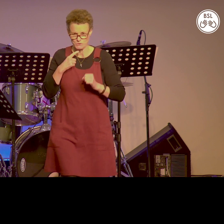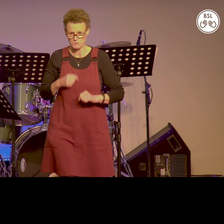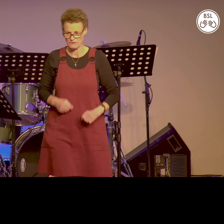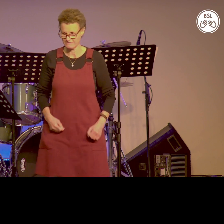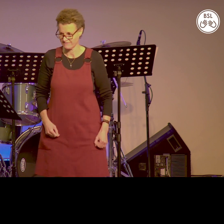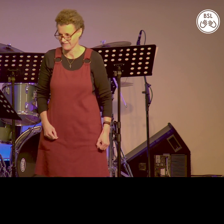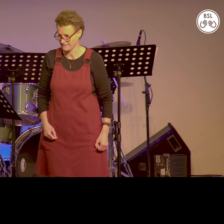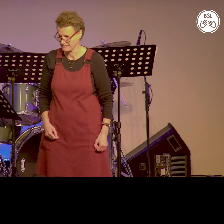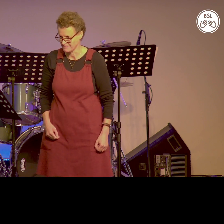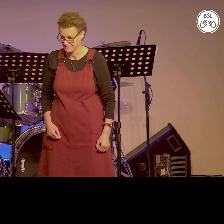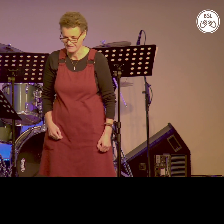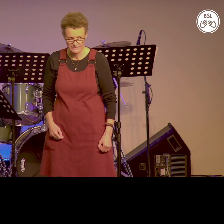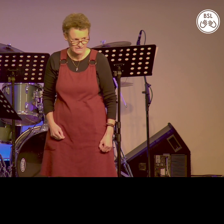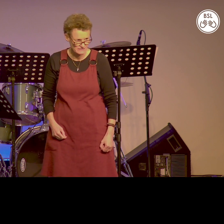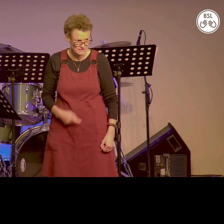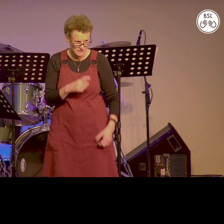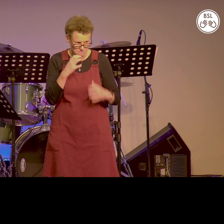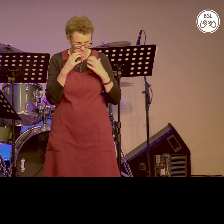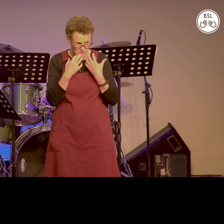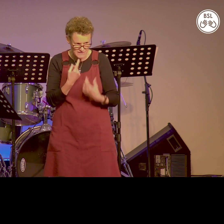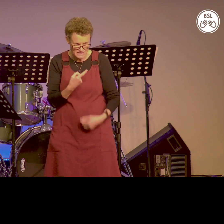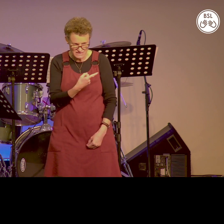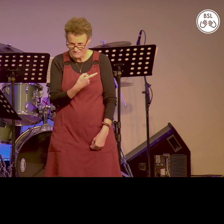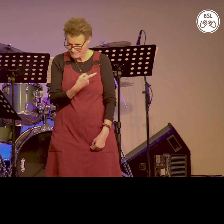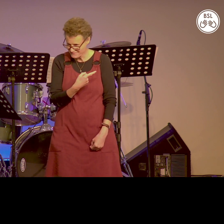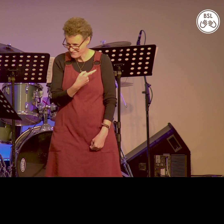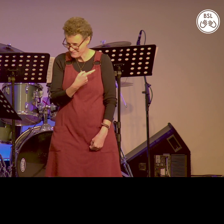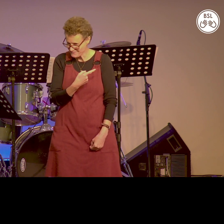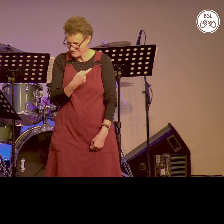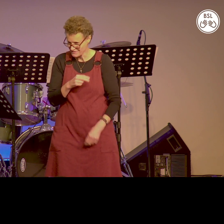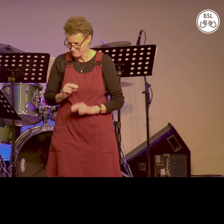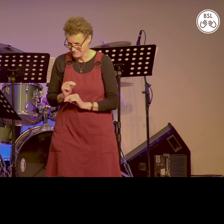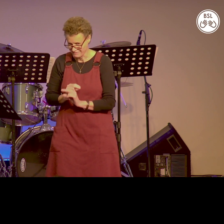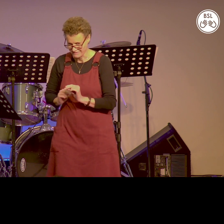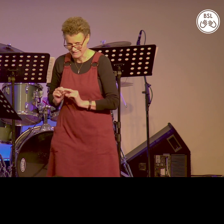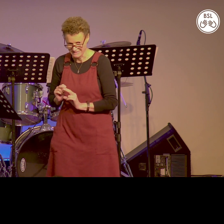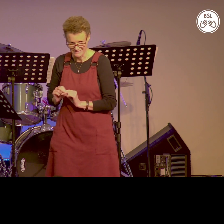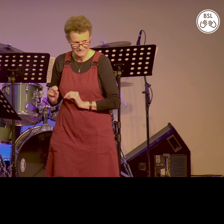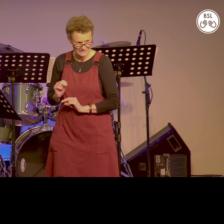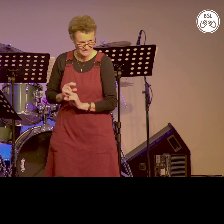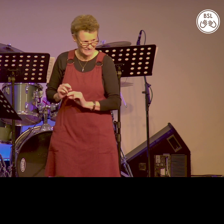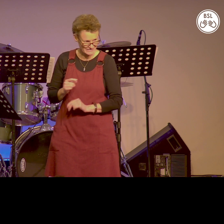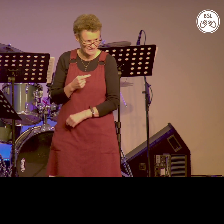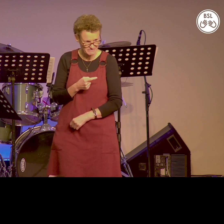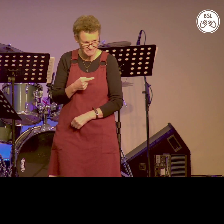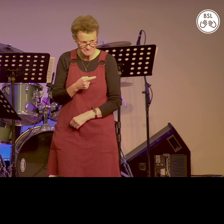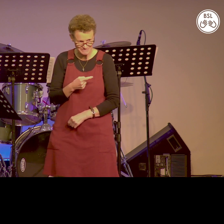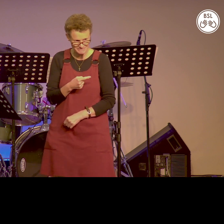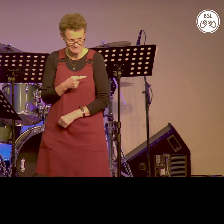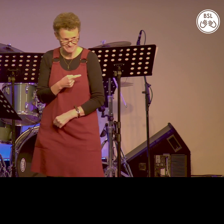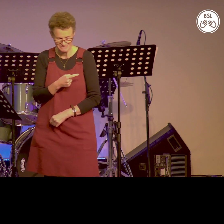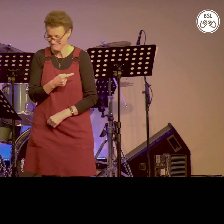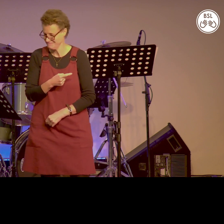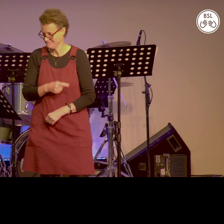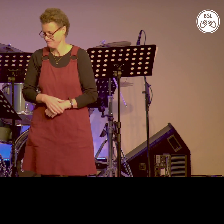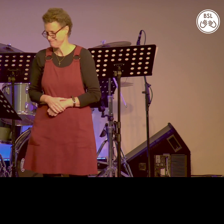The Hebrews then started to, oh, Moses, look at him. So they start muttering.